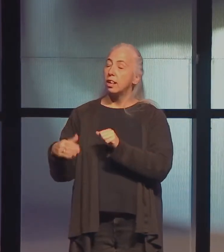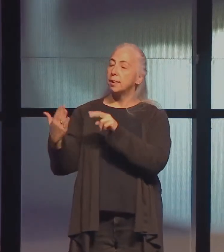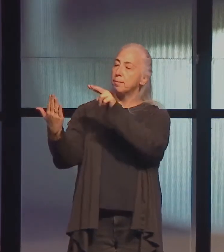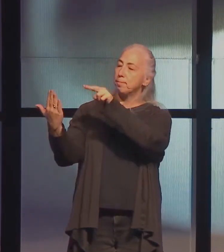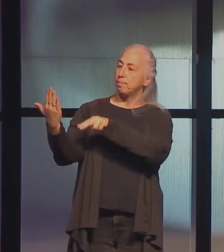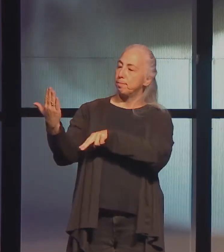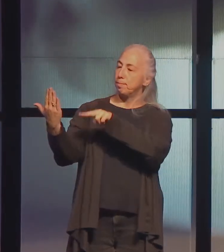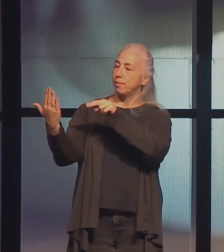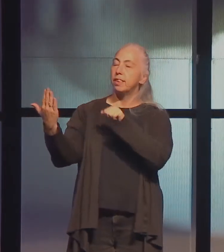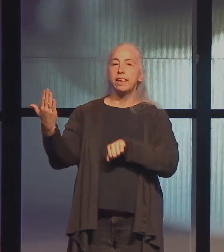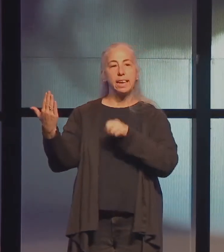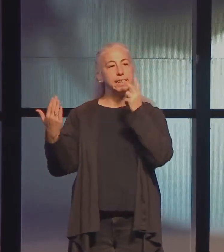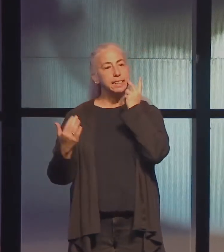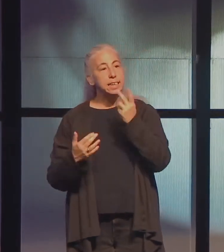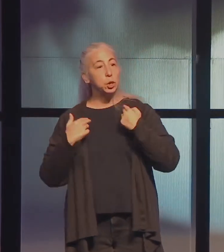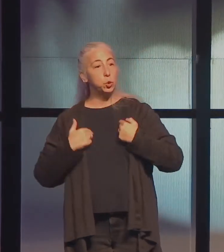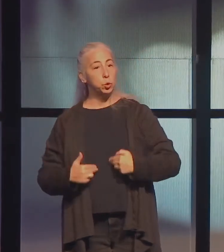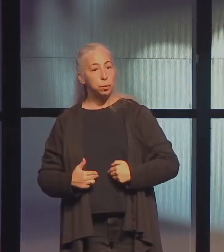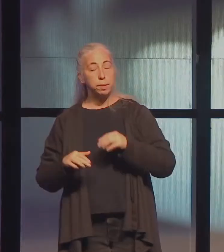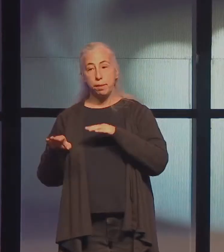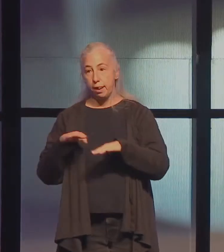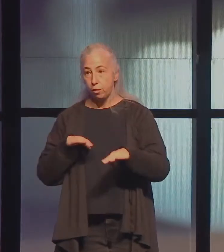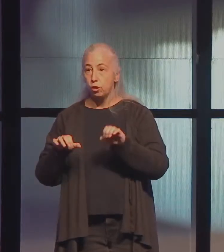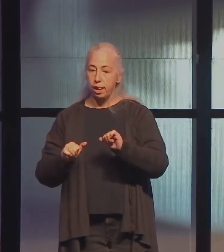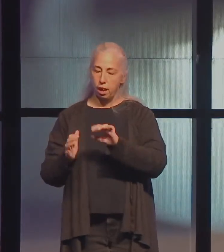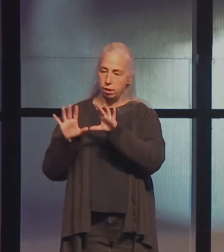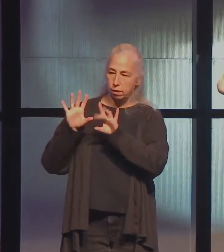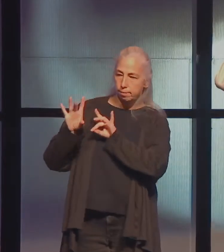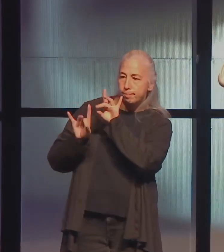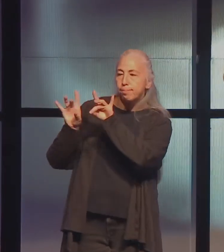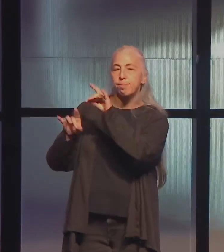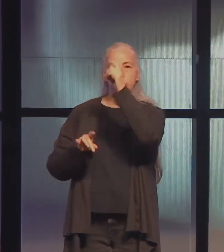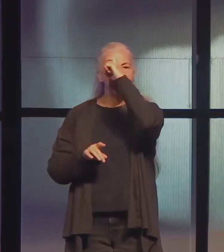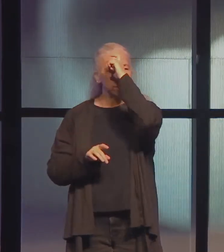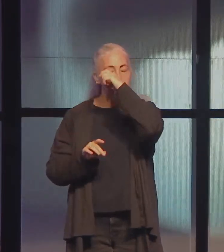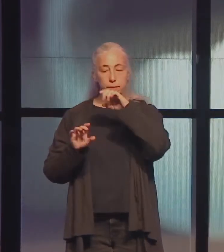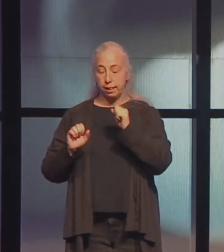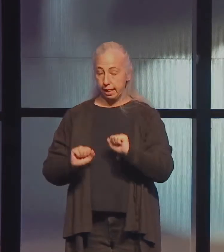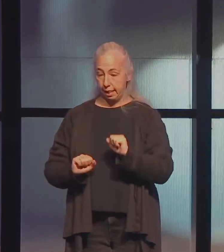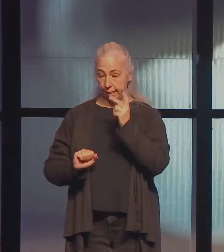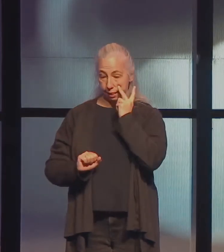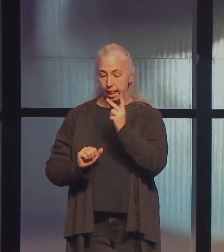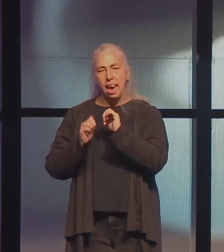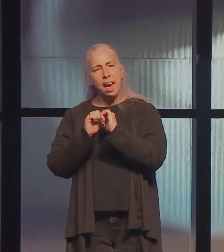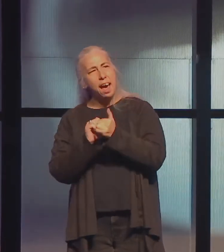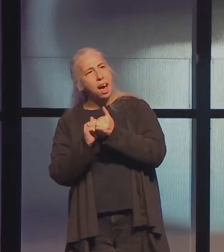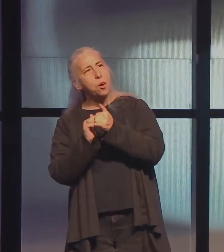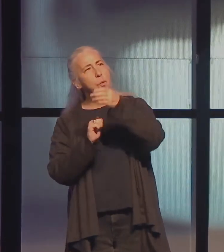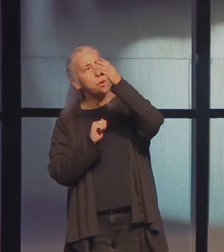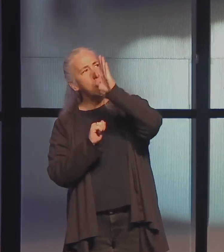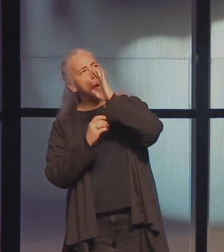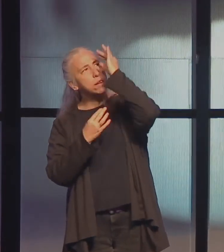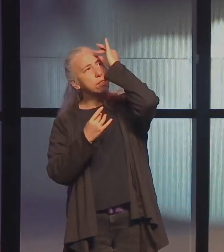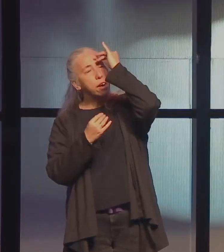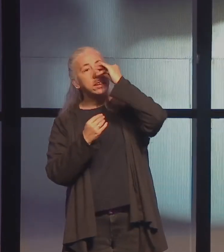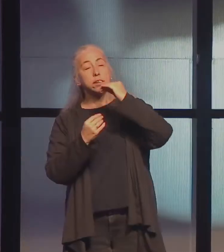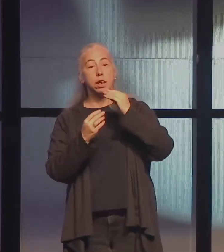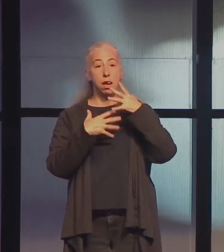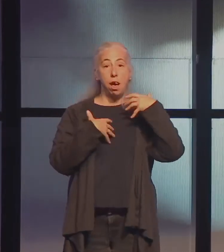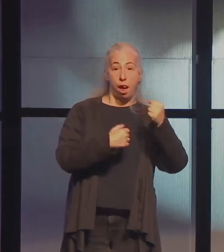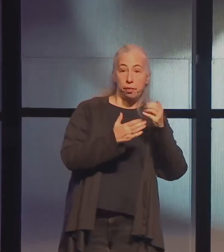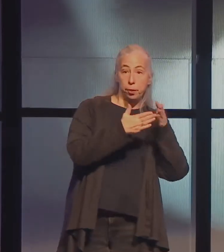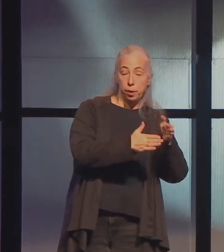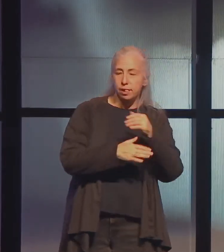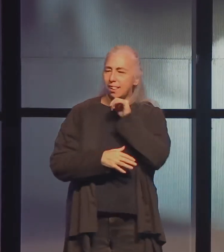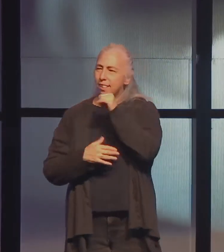of our human behavior. We can gain wisdom from it. We can see patterns of the way in which we think about God as human beings, both healthy and